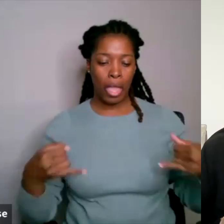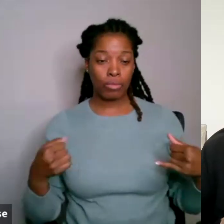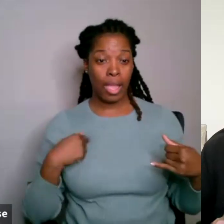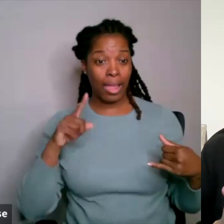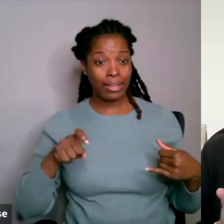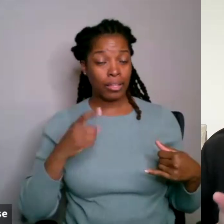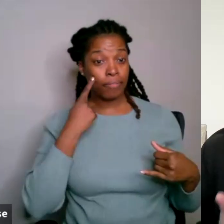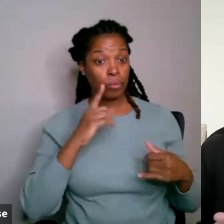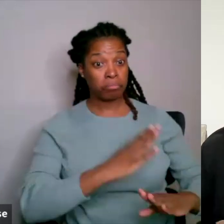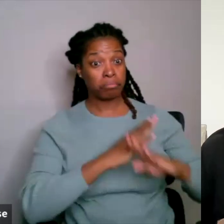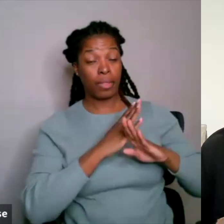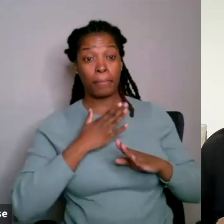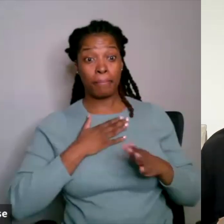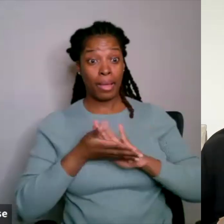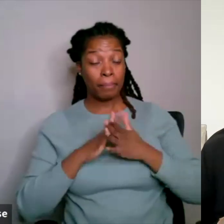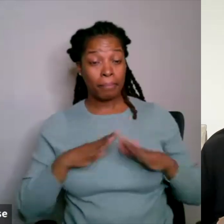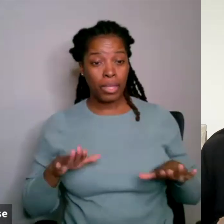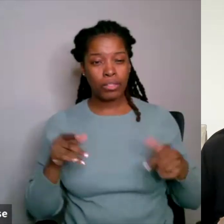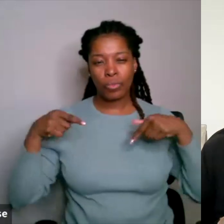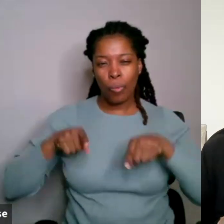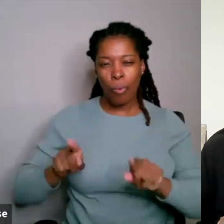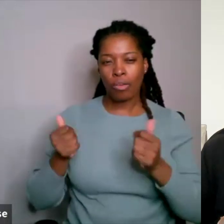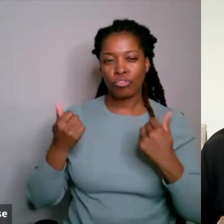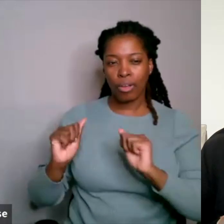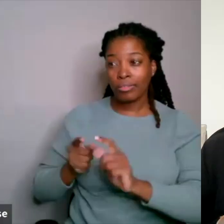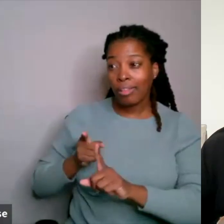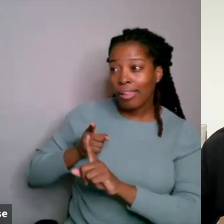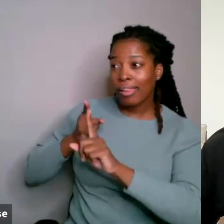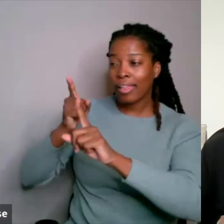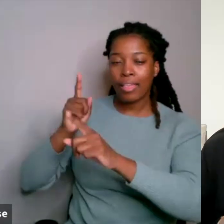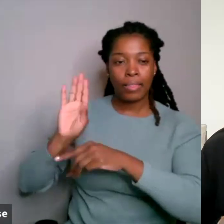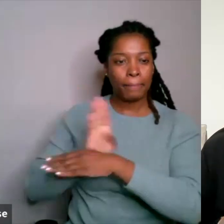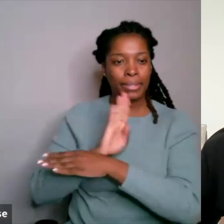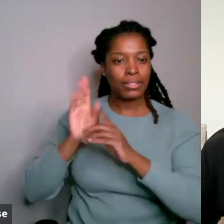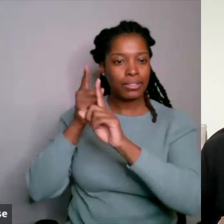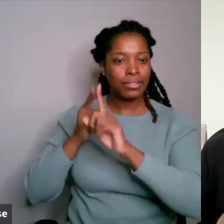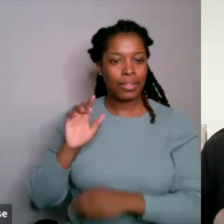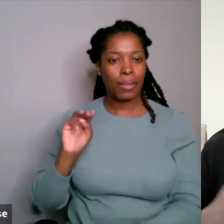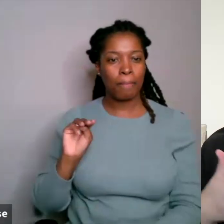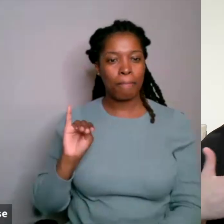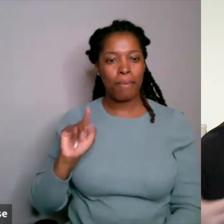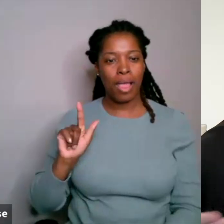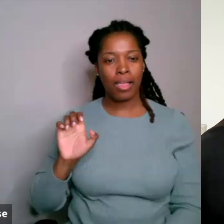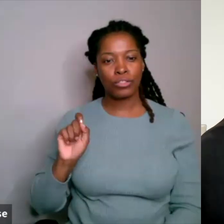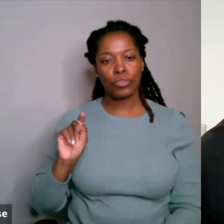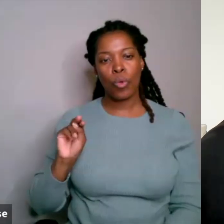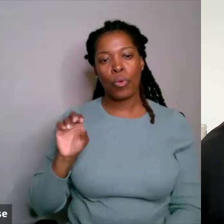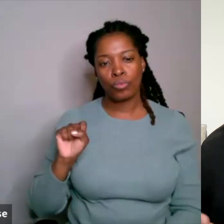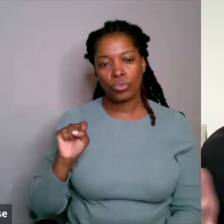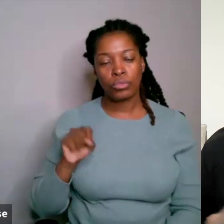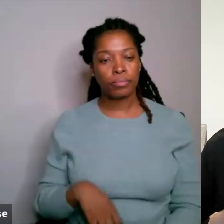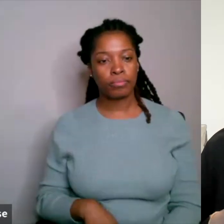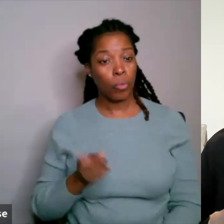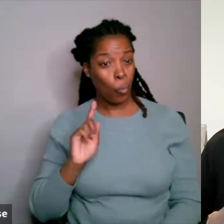peace while striving to meet those business milestones? Where can I invite more compassion into my